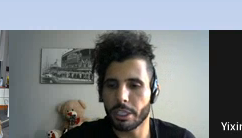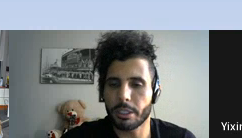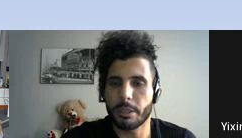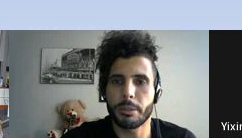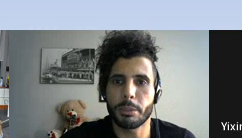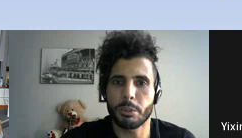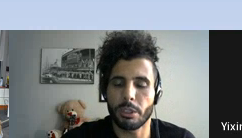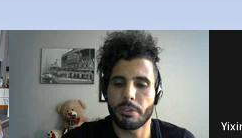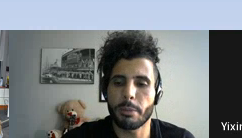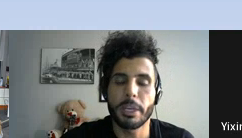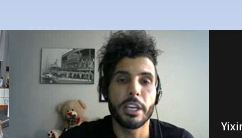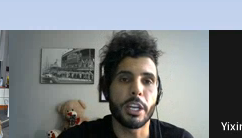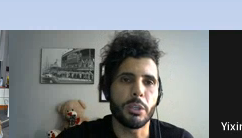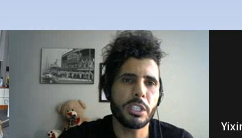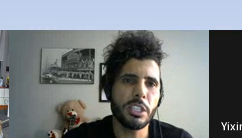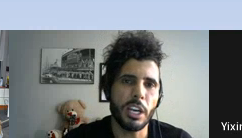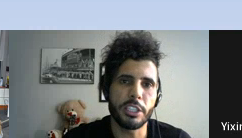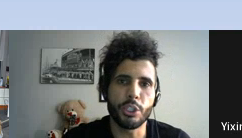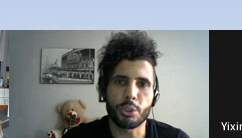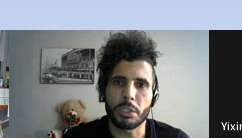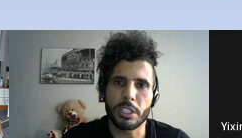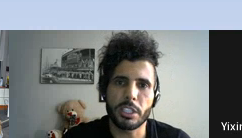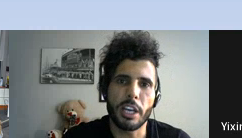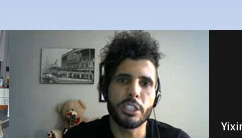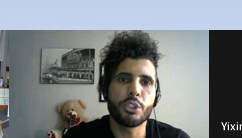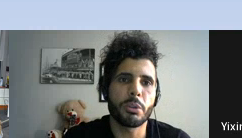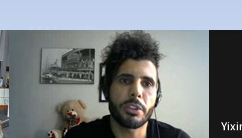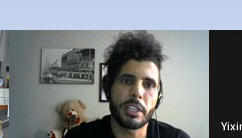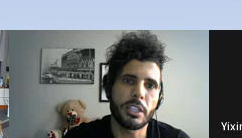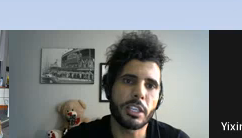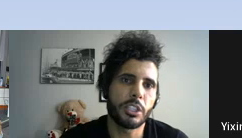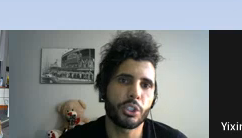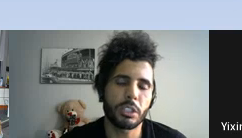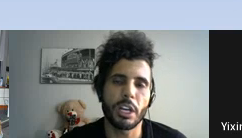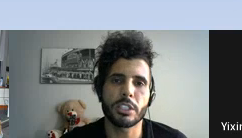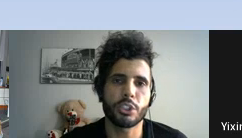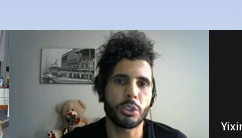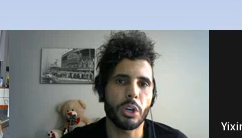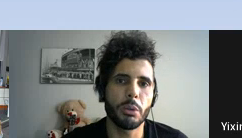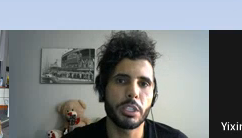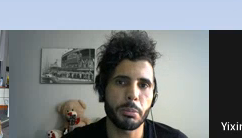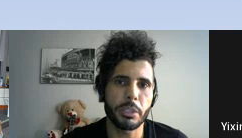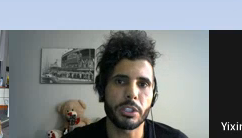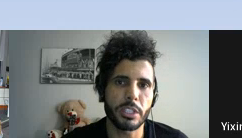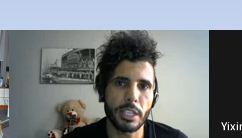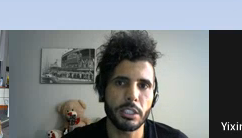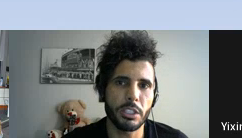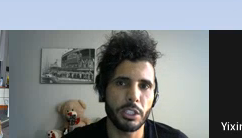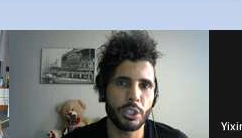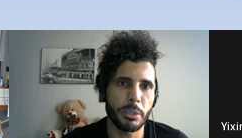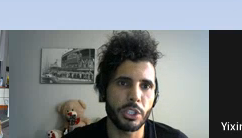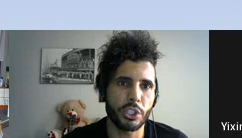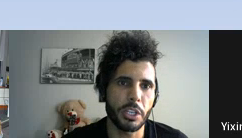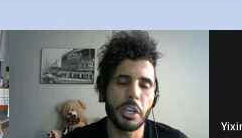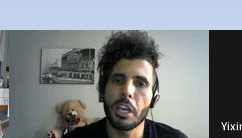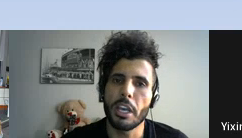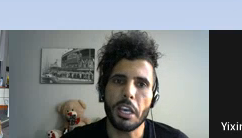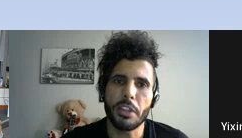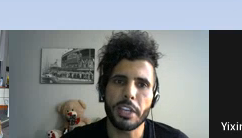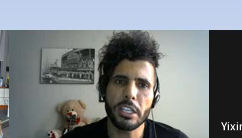break between all of them. Now, is this unusual? Is it unusual that the conditional clause should always appear in sentence initial position? And the